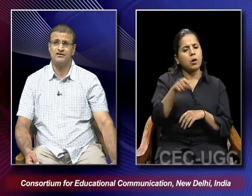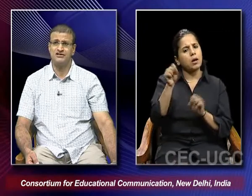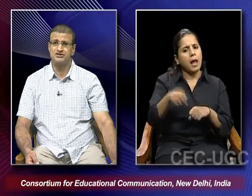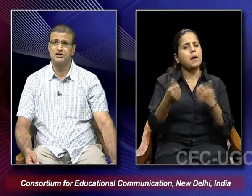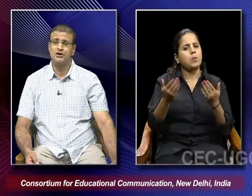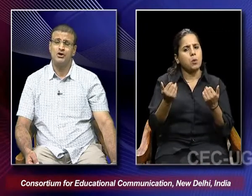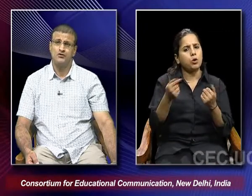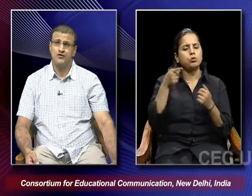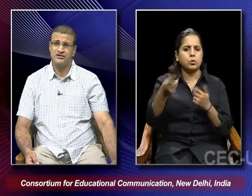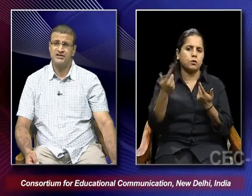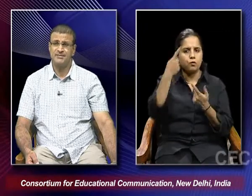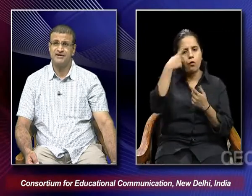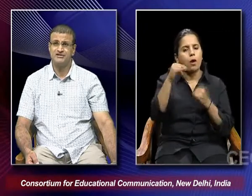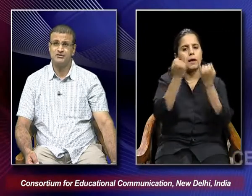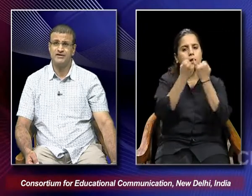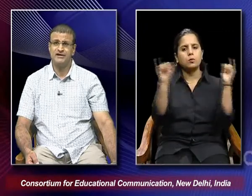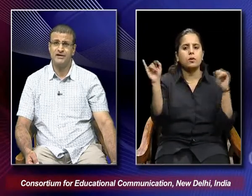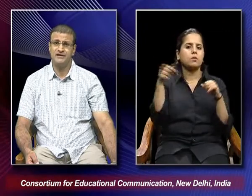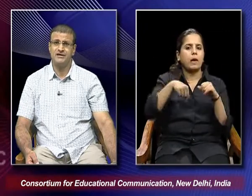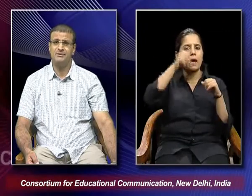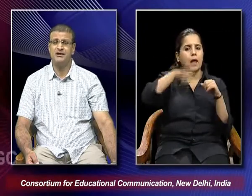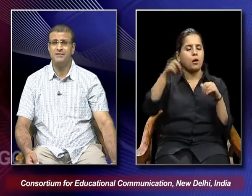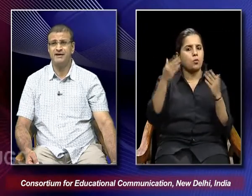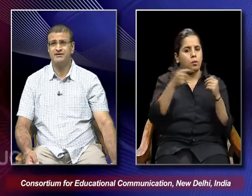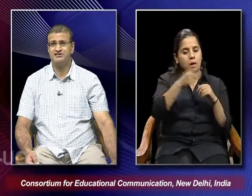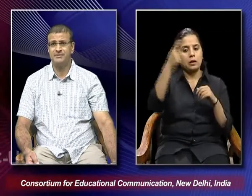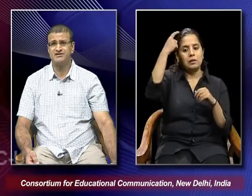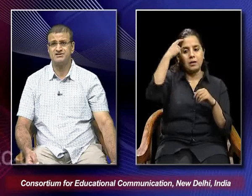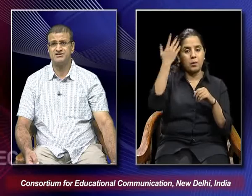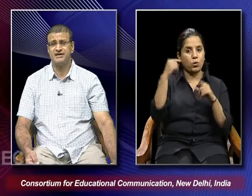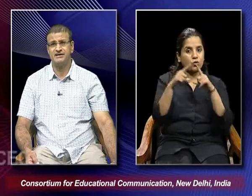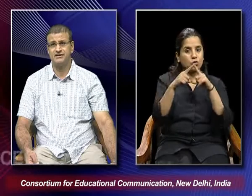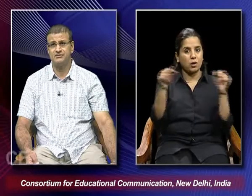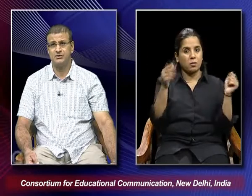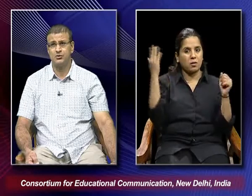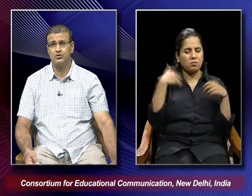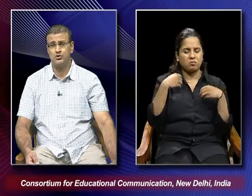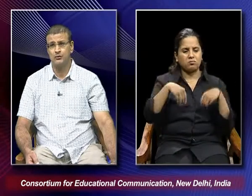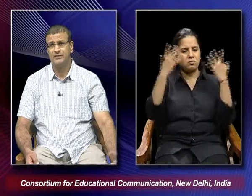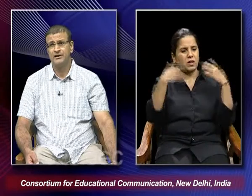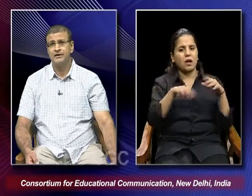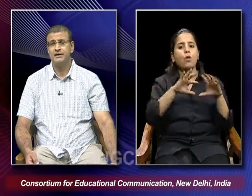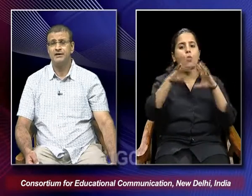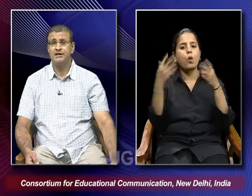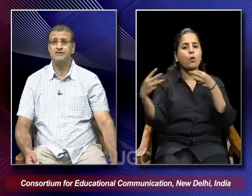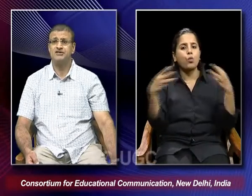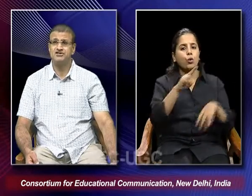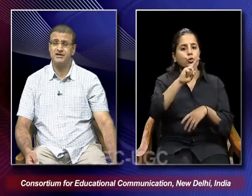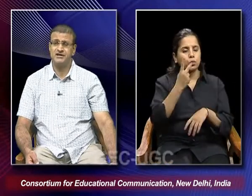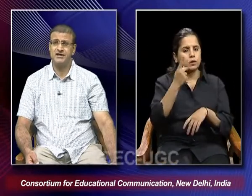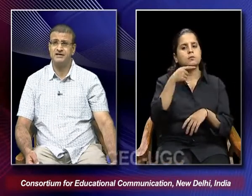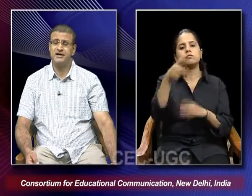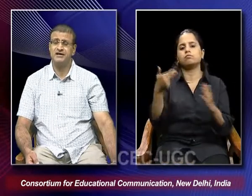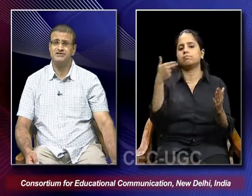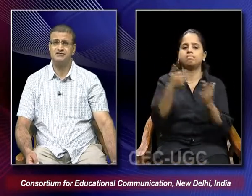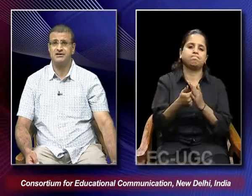of the days for the independence of India, and keeping in mind the Japan's surrender in the World War II, he gave this